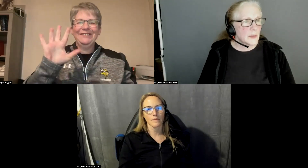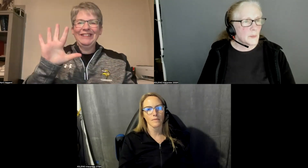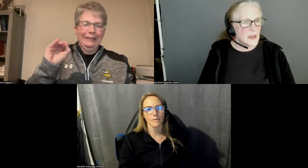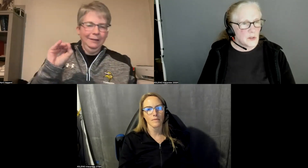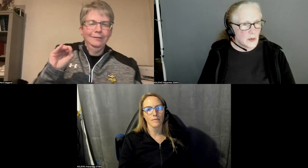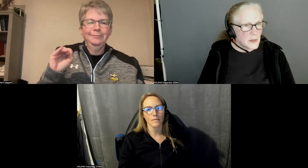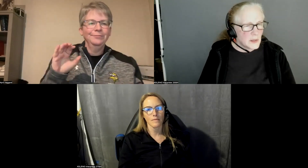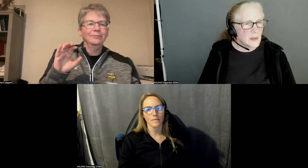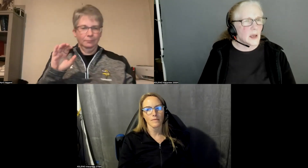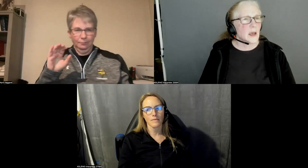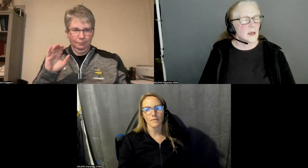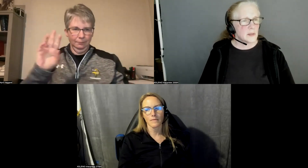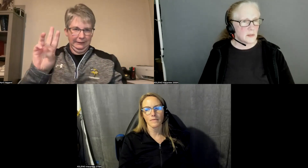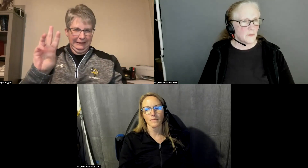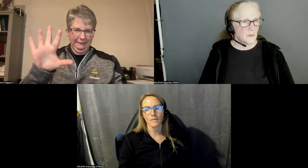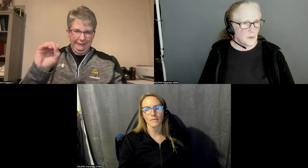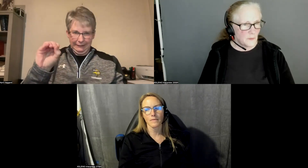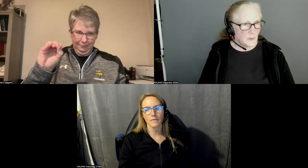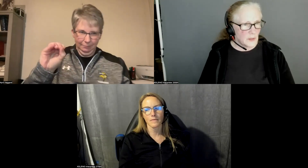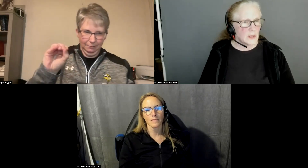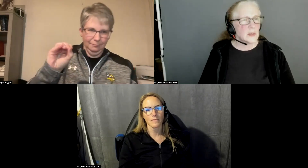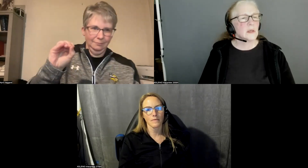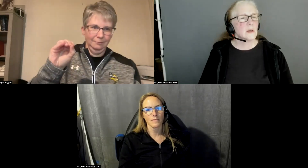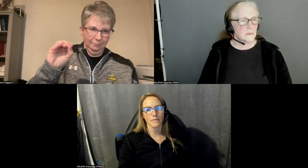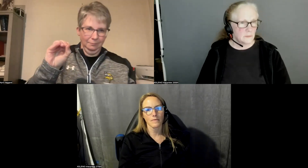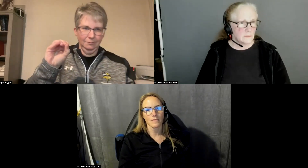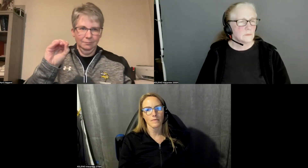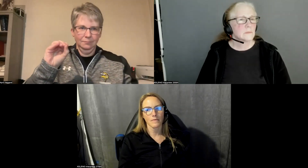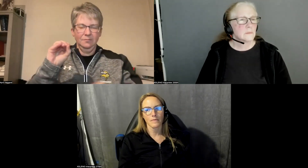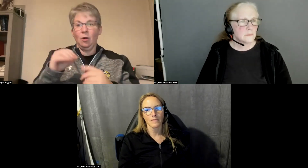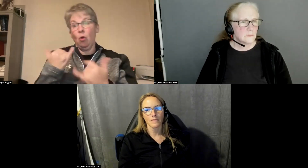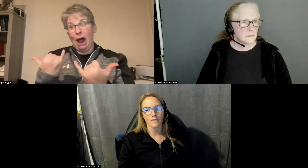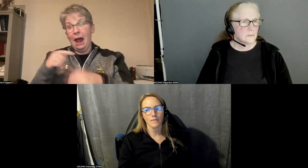So the meeting started at 7:50.